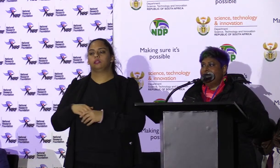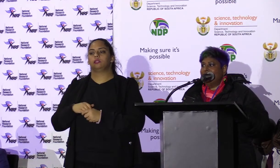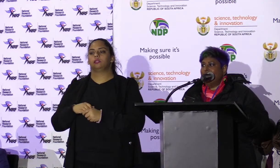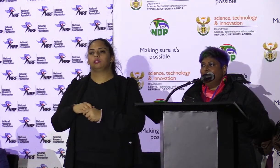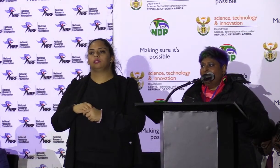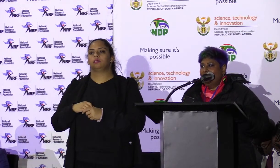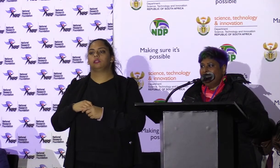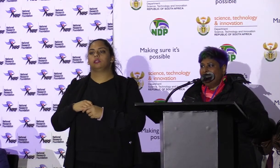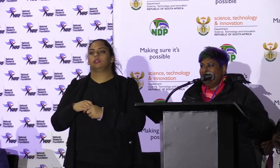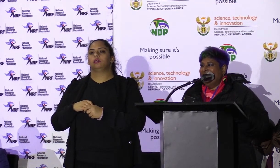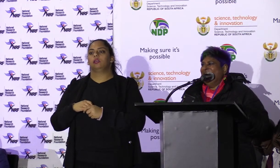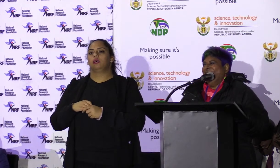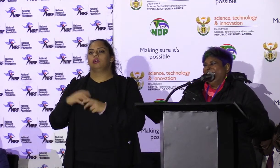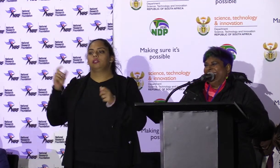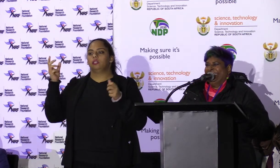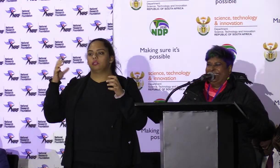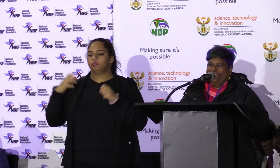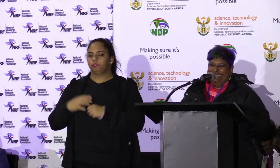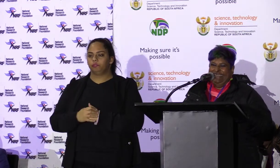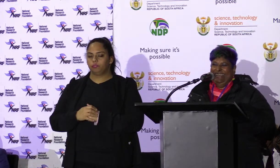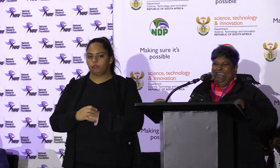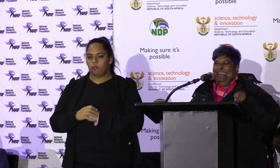think tourists are cooler.